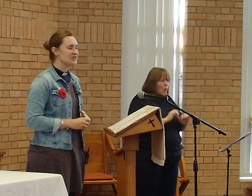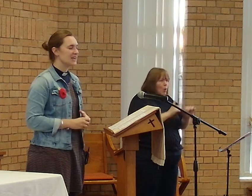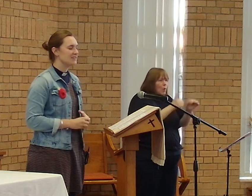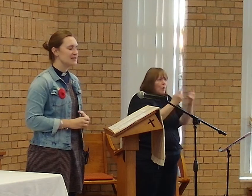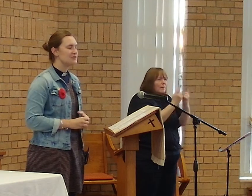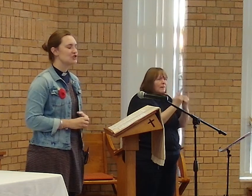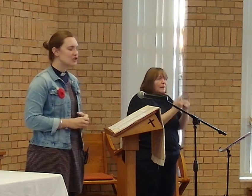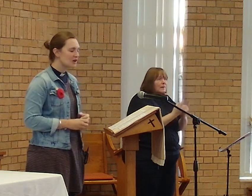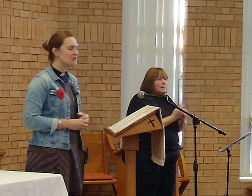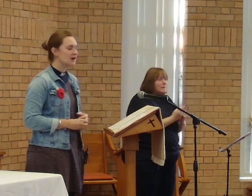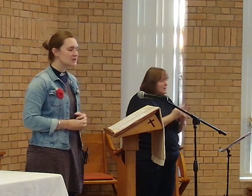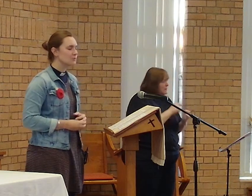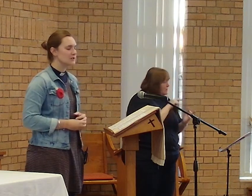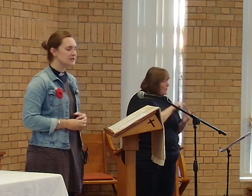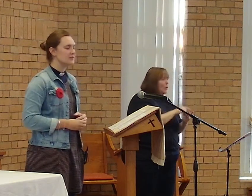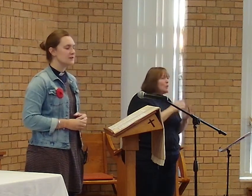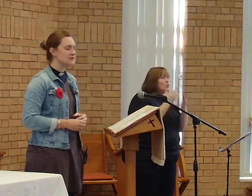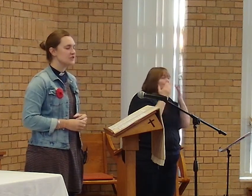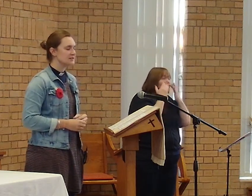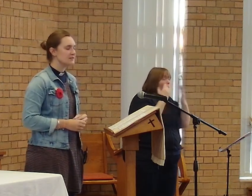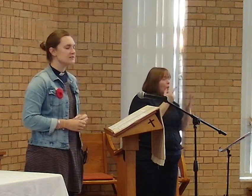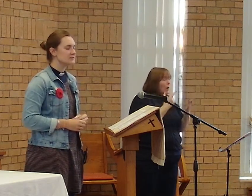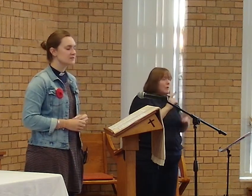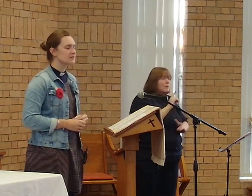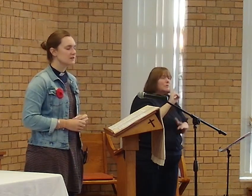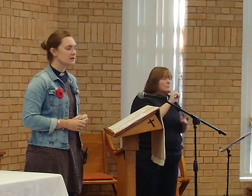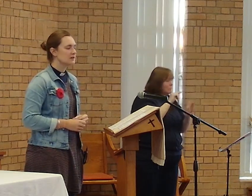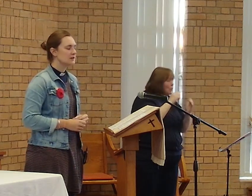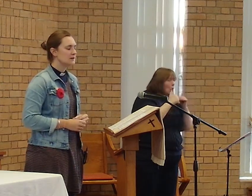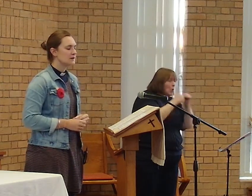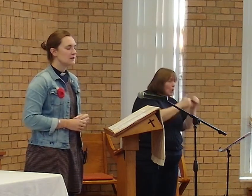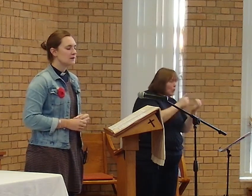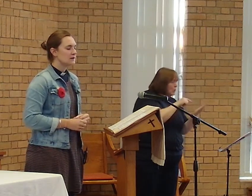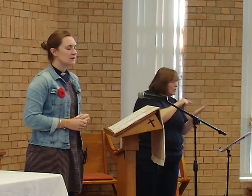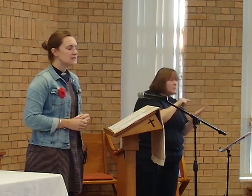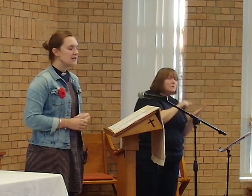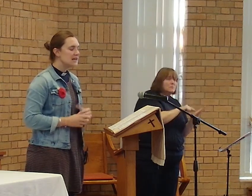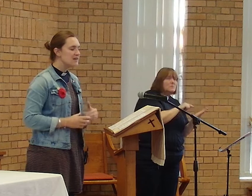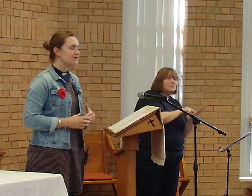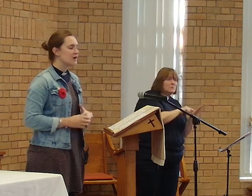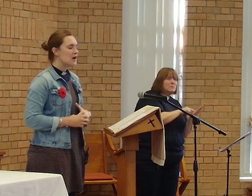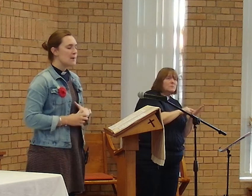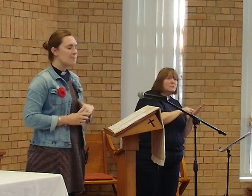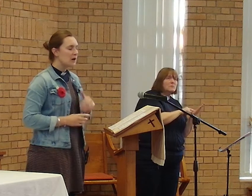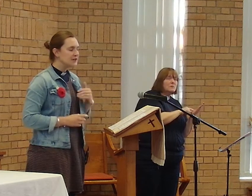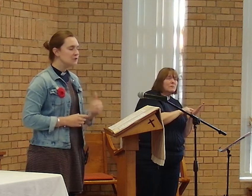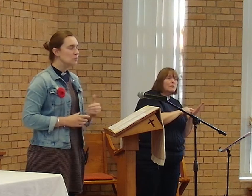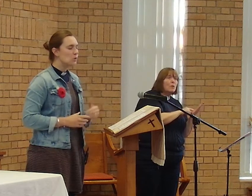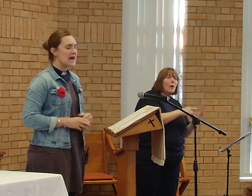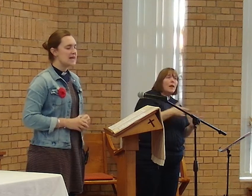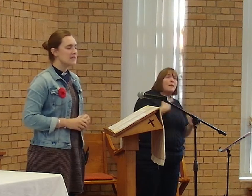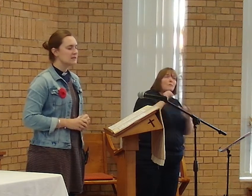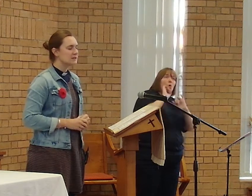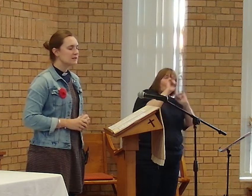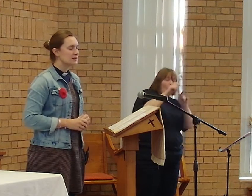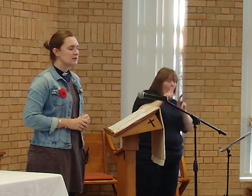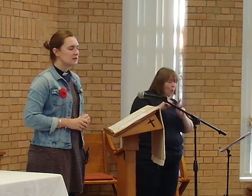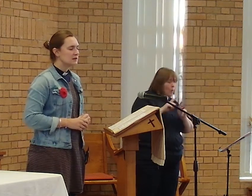Micah passage again, that you've shown us what is good, Jesus. To live by your